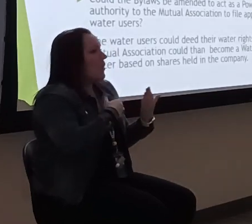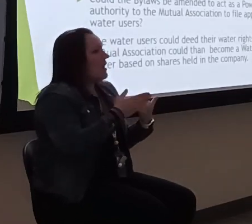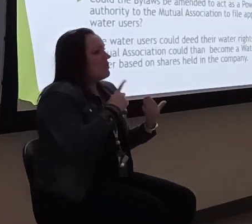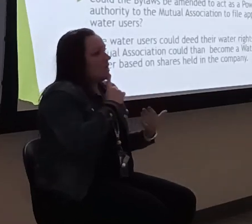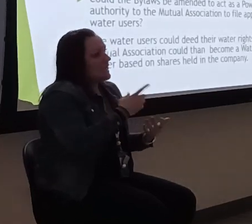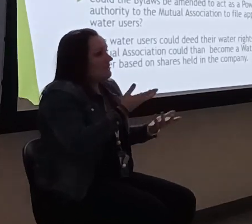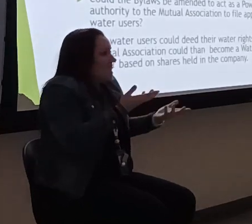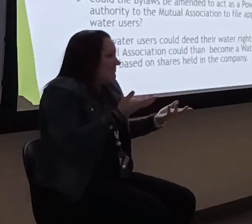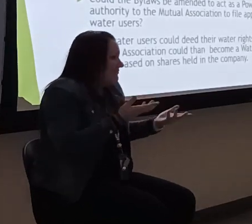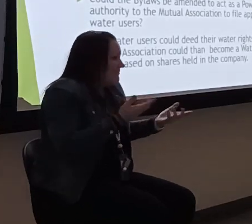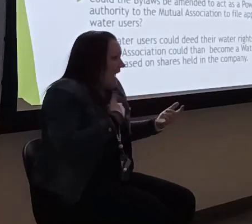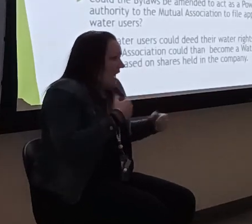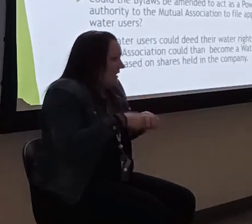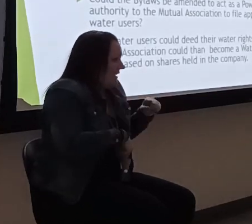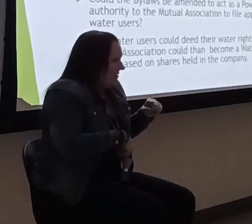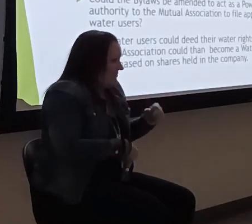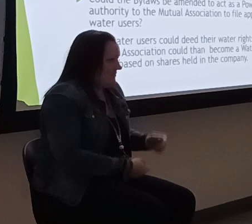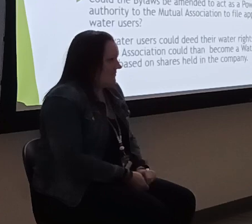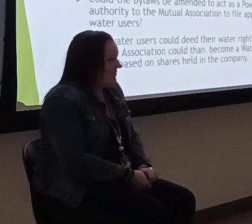stuff.